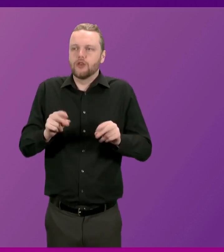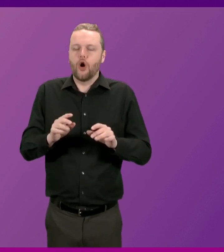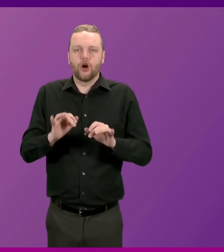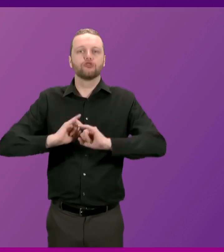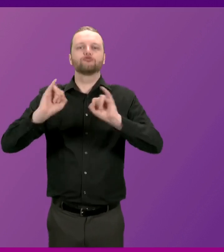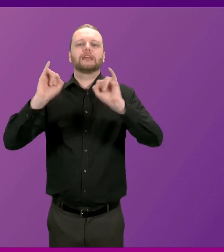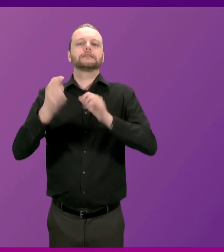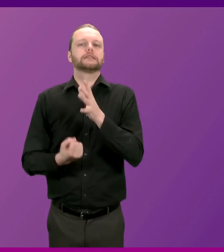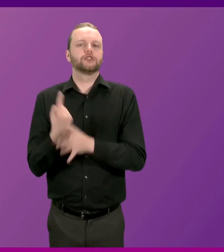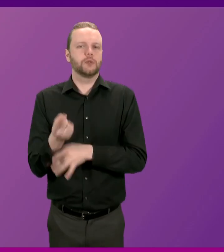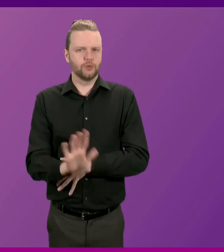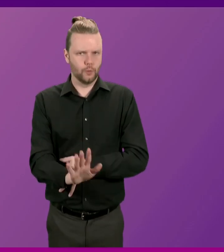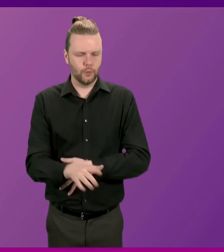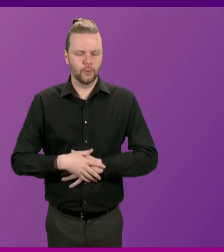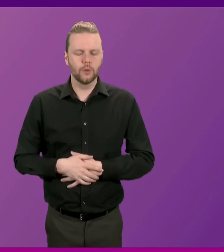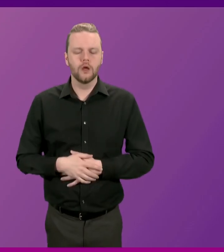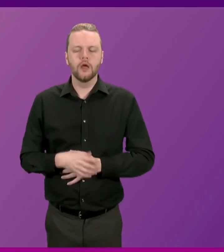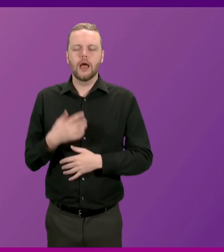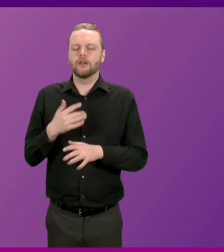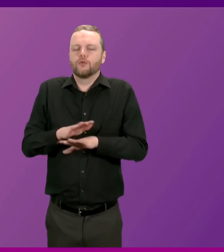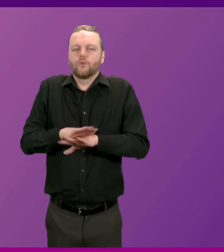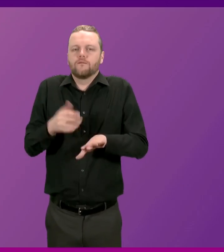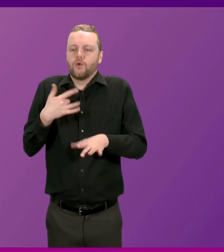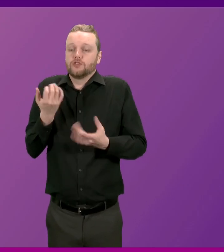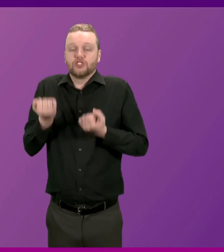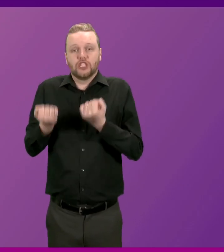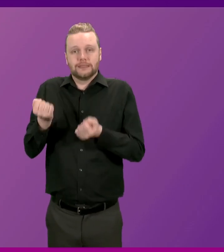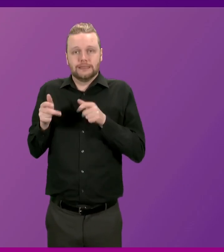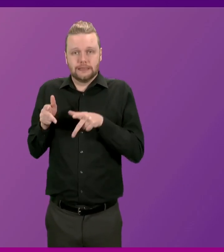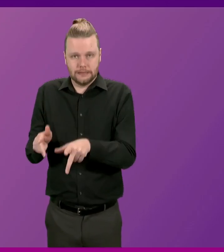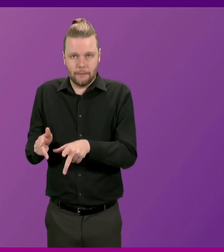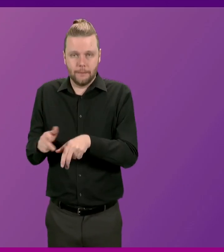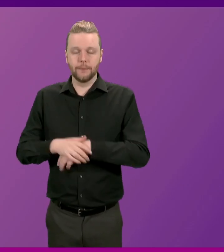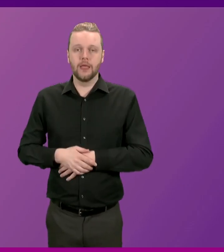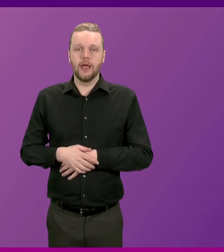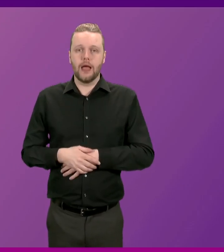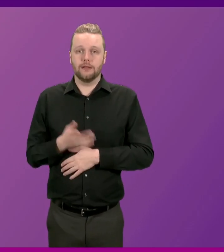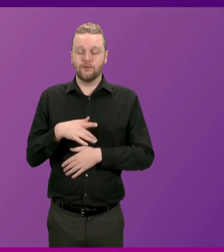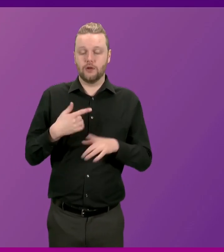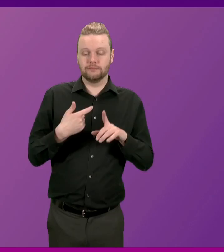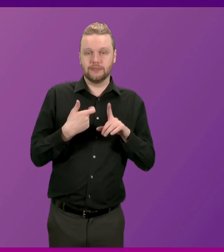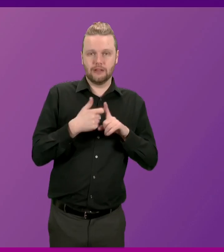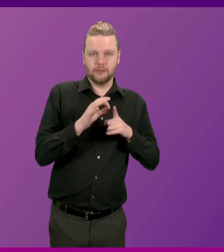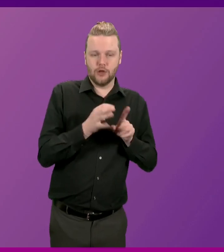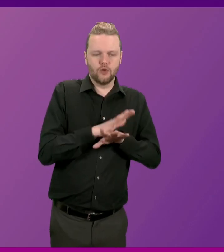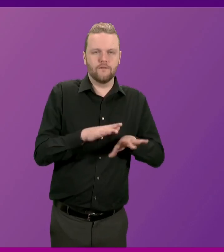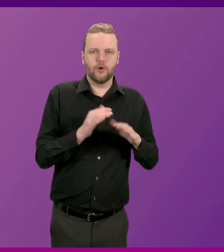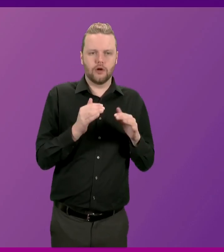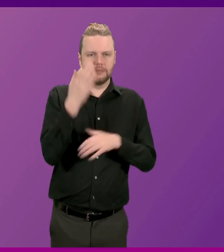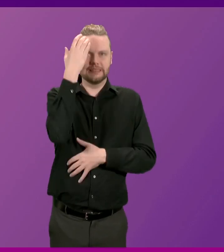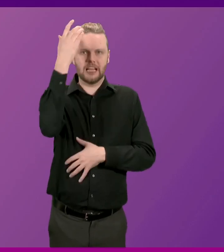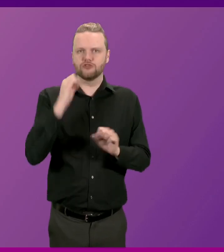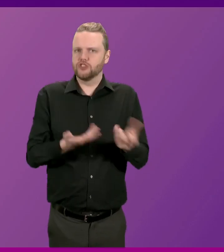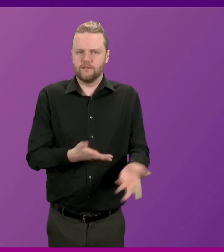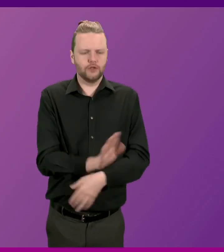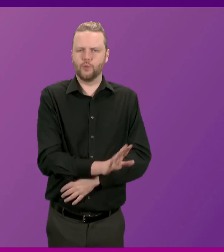situation. And not in terms of the justice system, back to Karen's point, and not in terms of statutory services. So, yeah, I